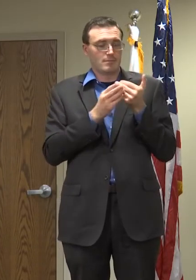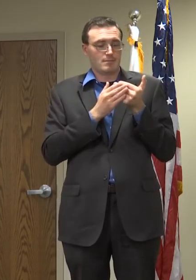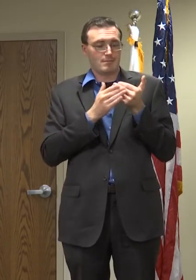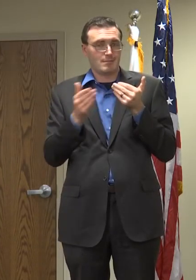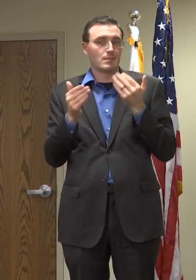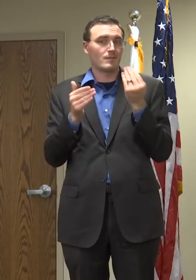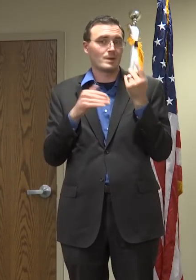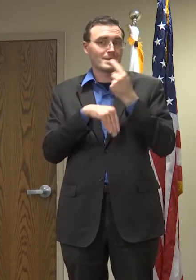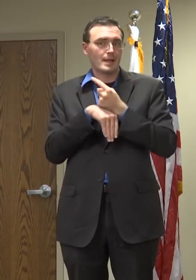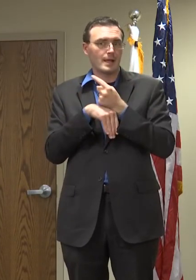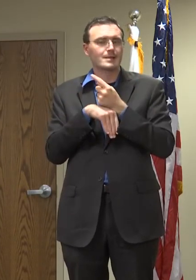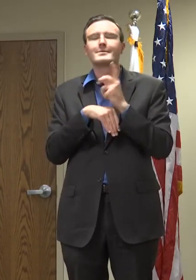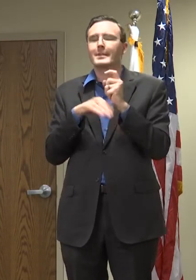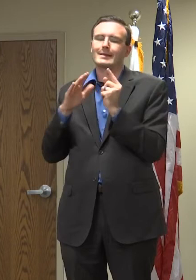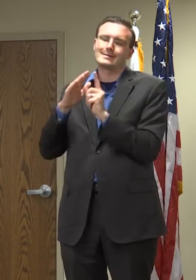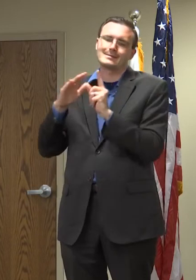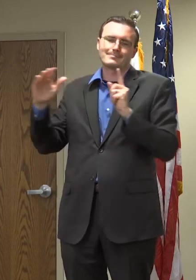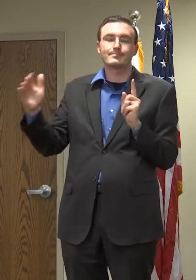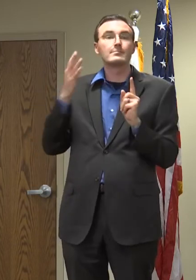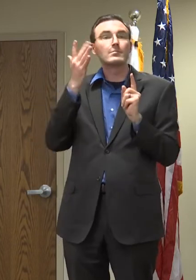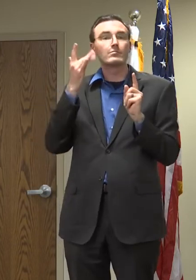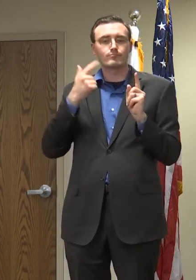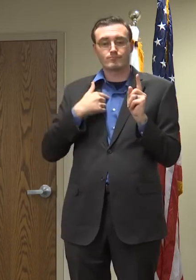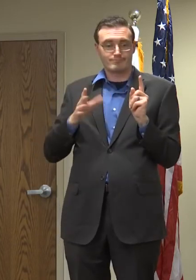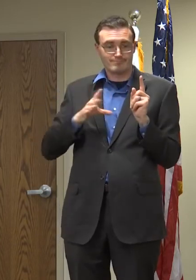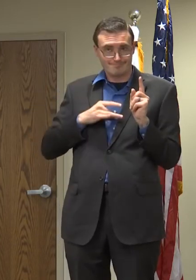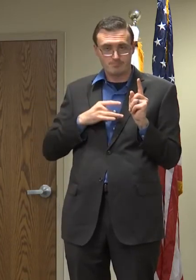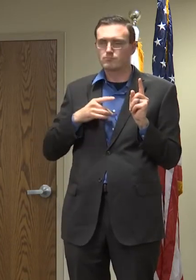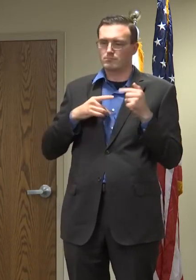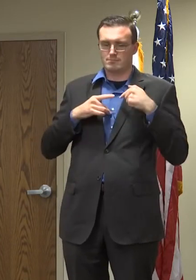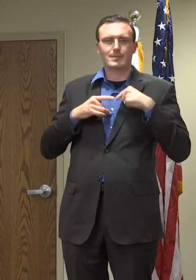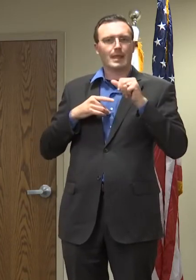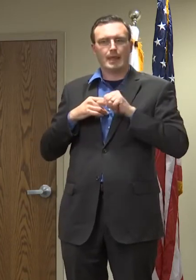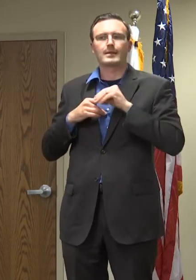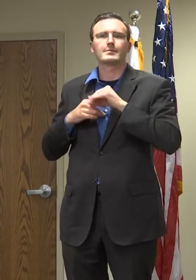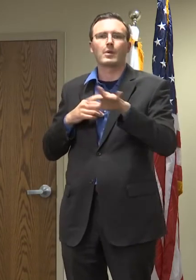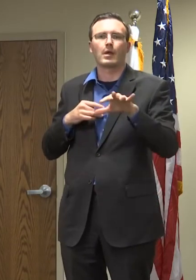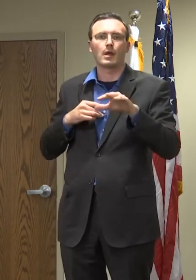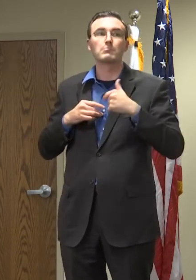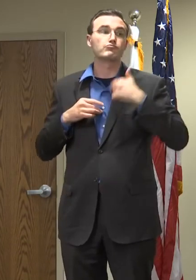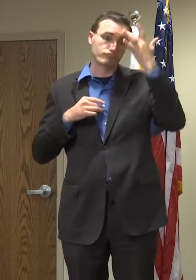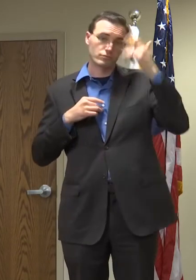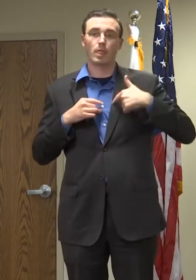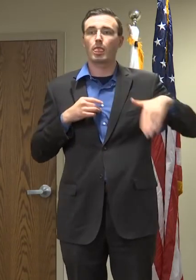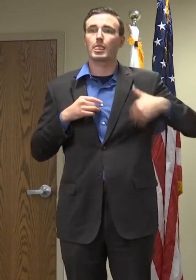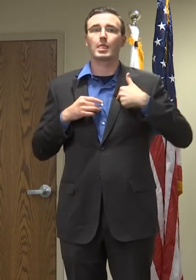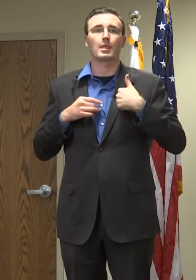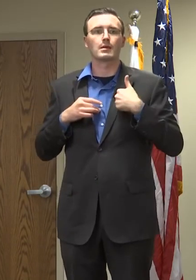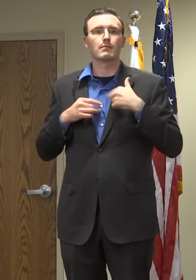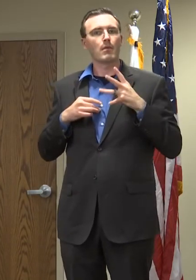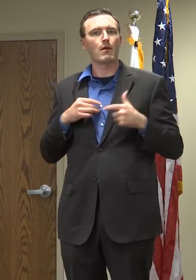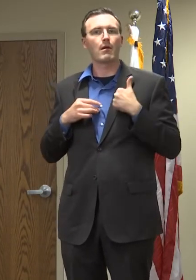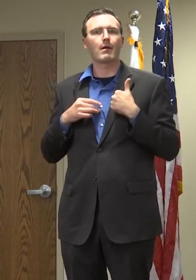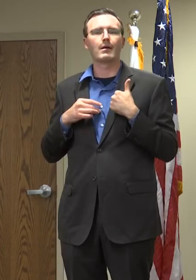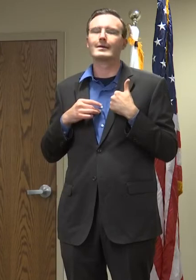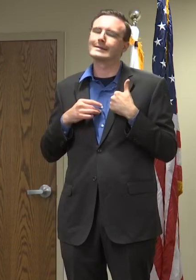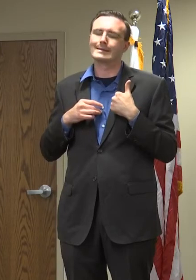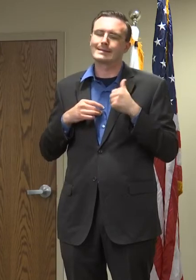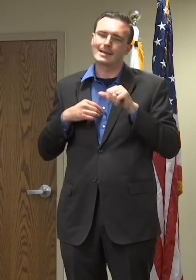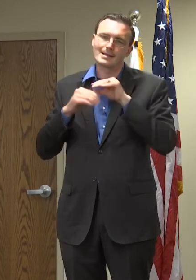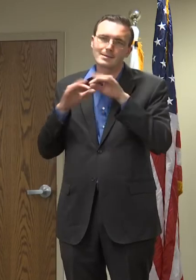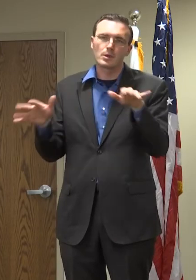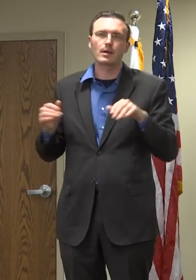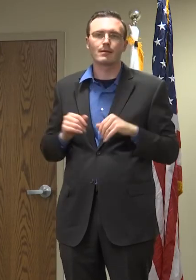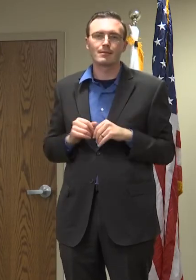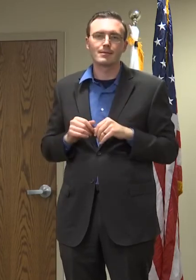public because they can unknowingly transmit the virus. And the decision is based on symptoms,